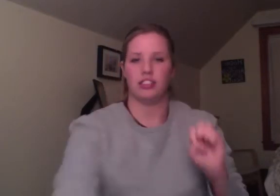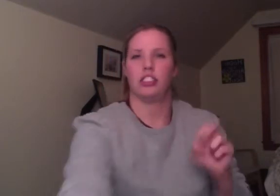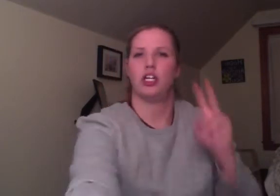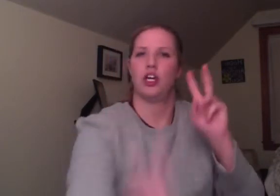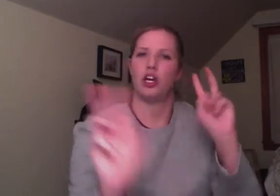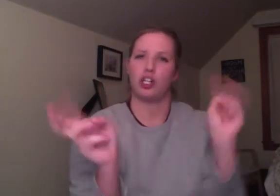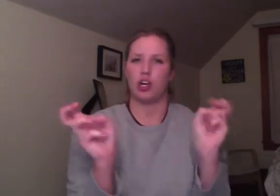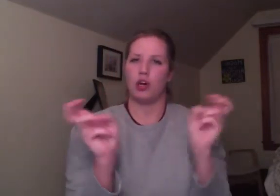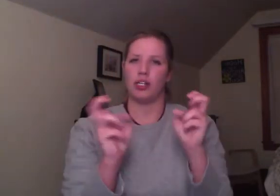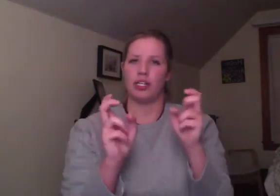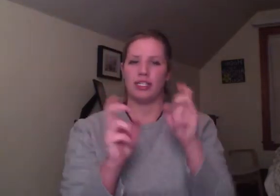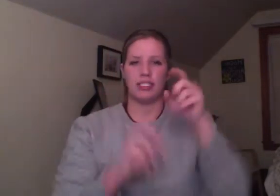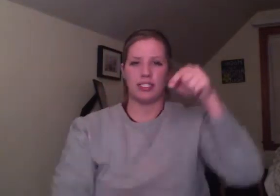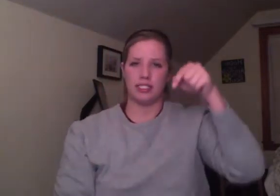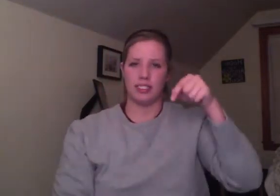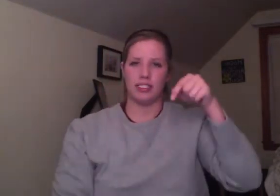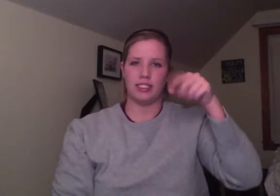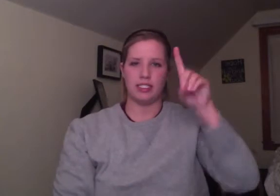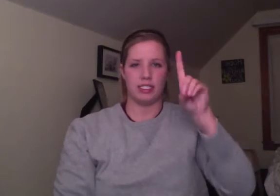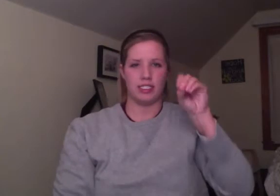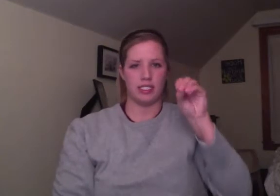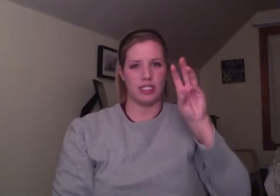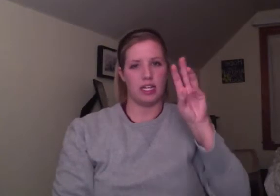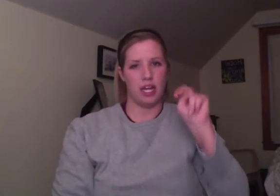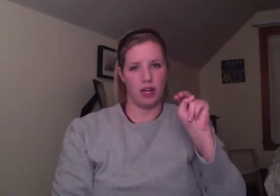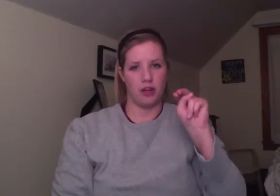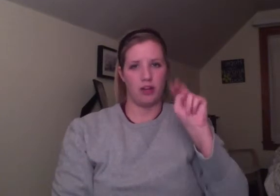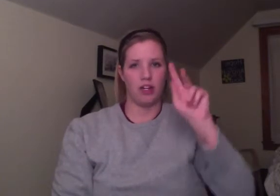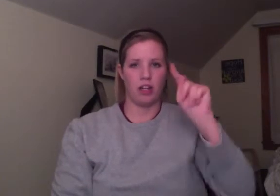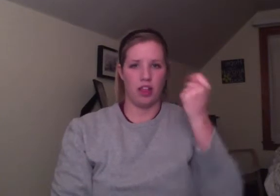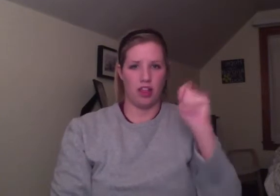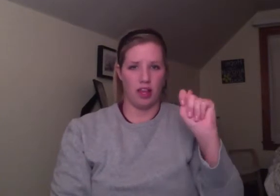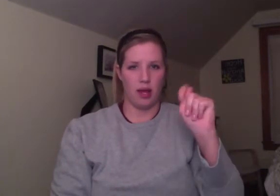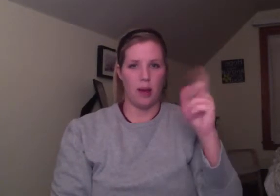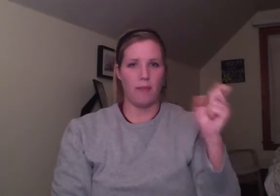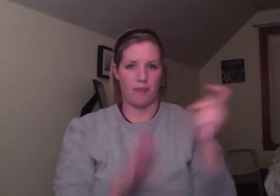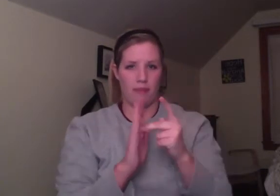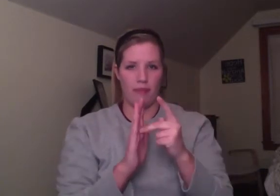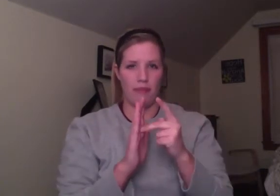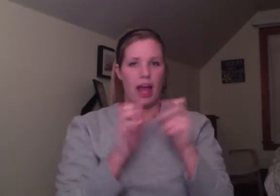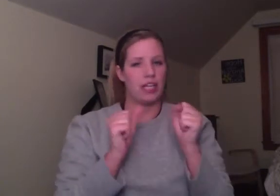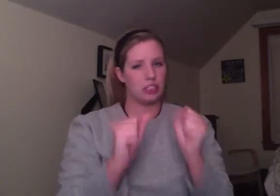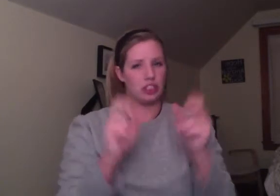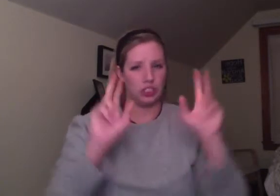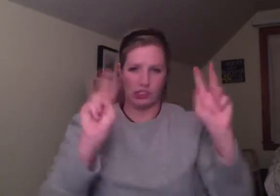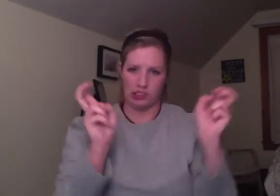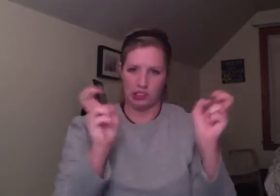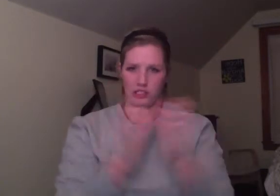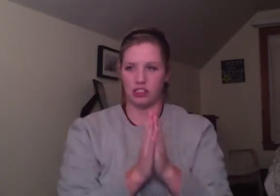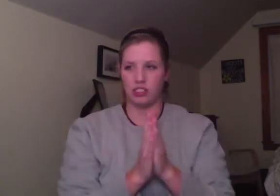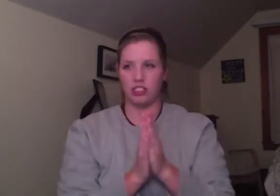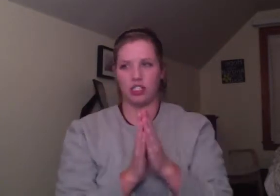that series was inspired by an old hip-hop song by this guy named Guru. The name of the song was Down the